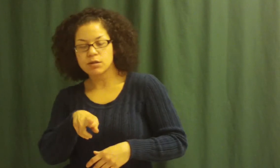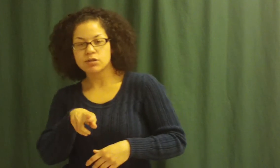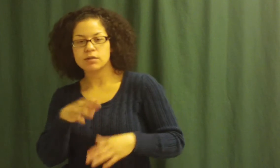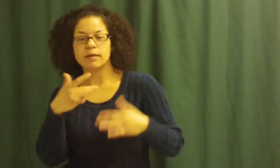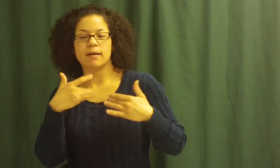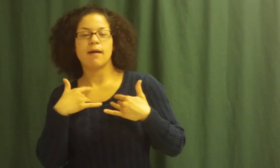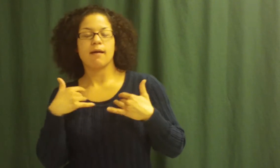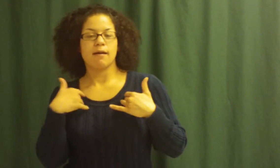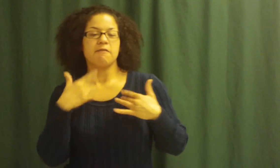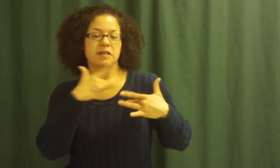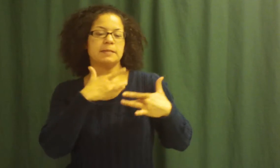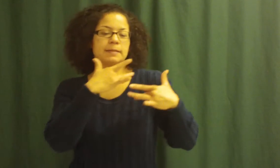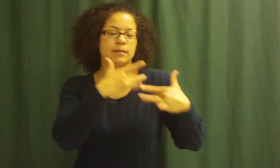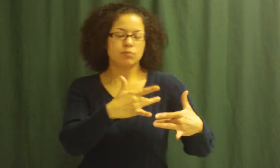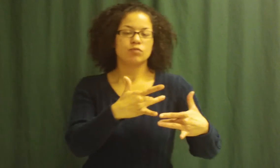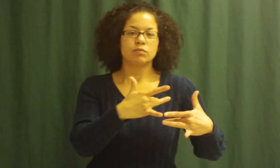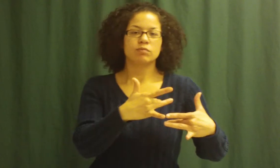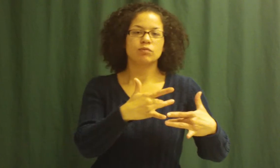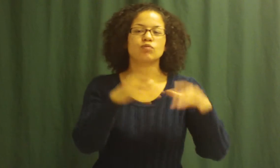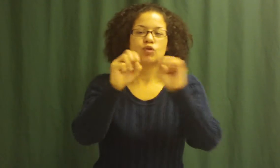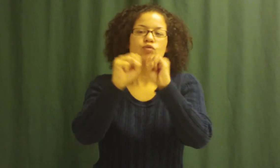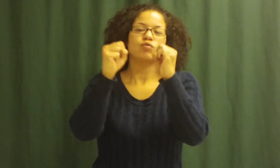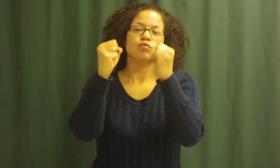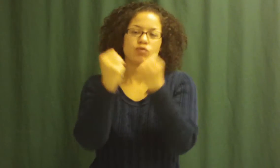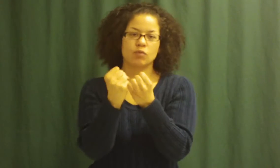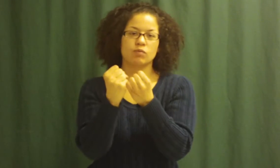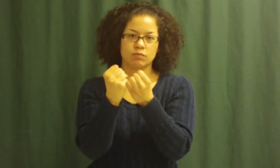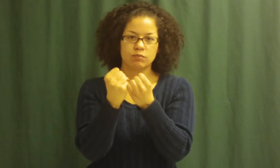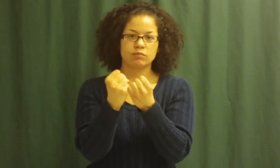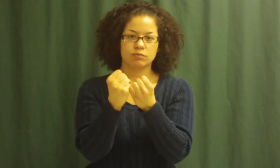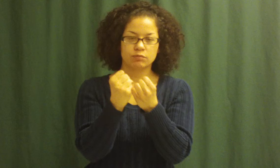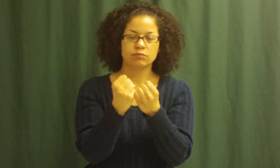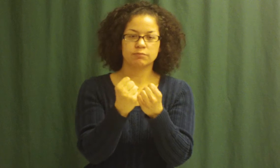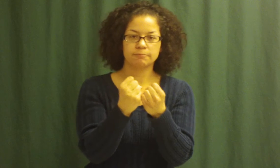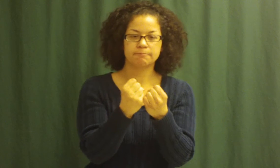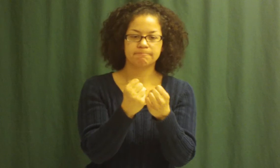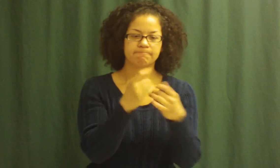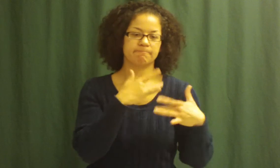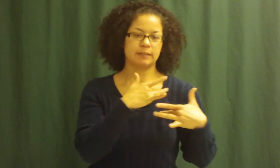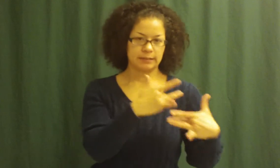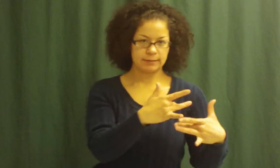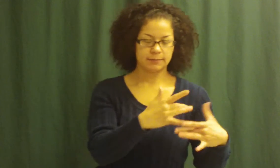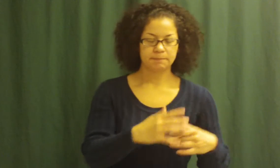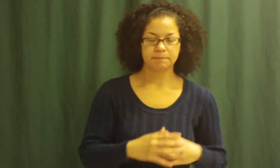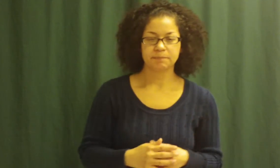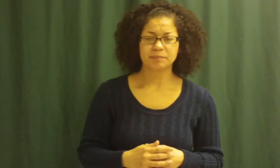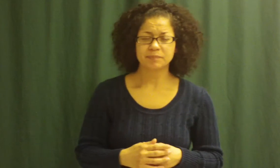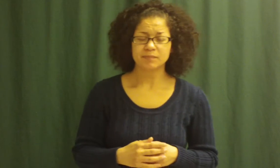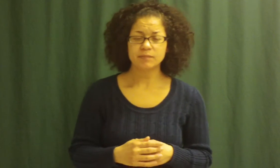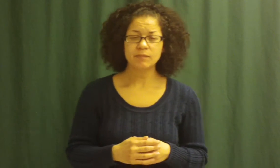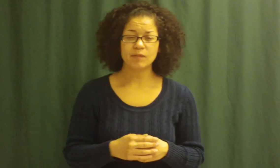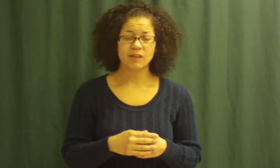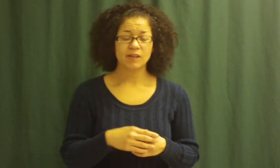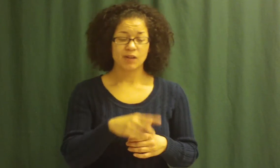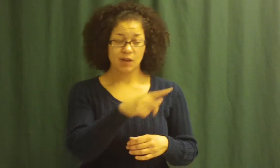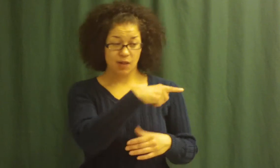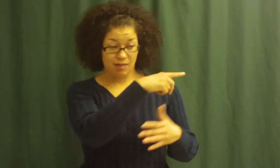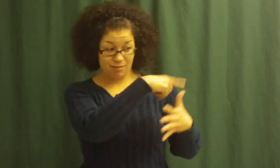across societies. Yet all these are general rather than specific features